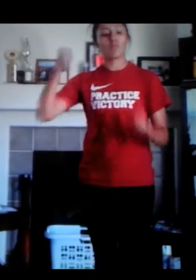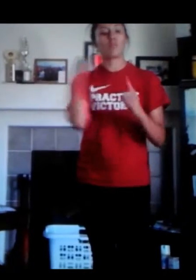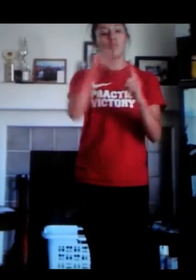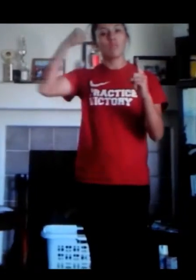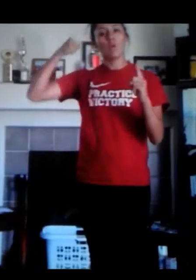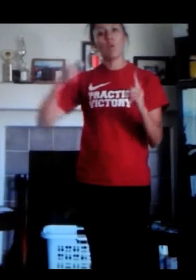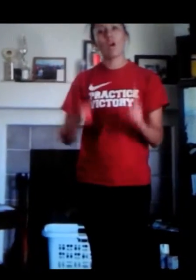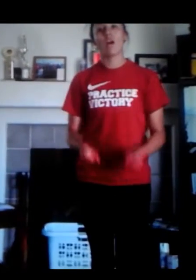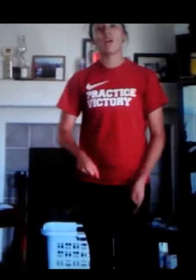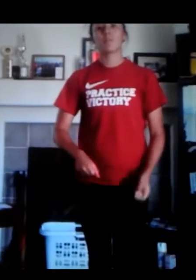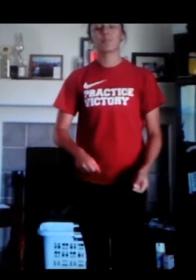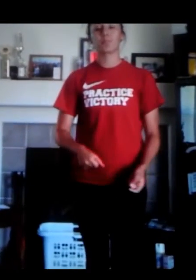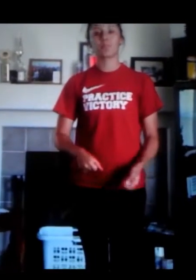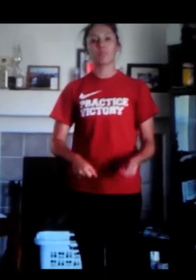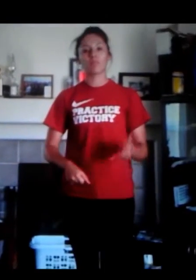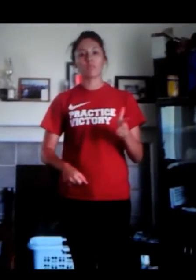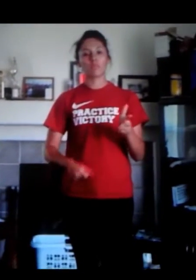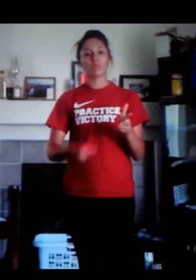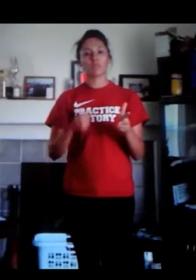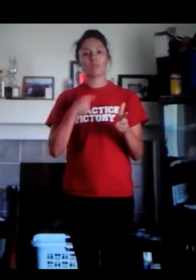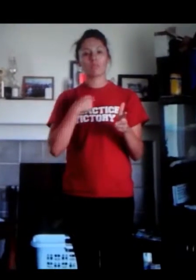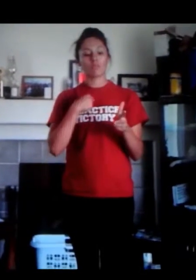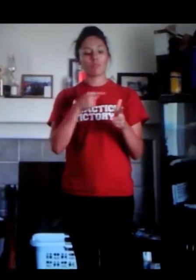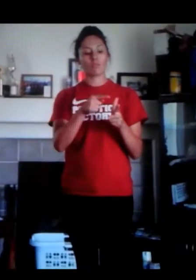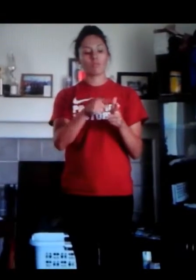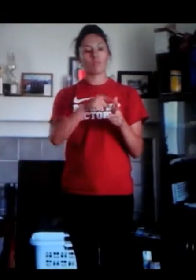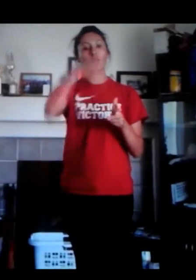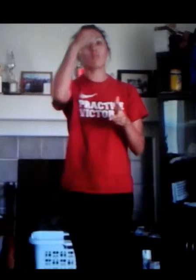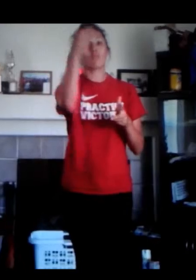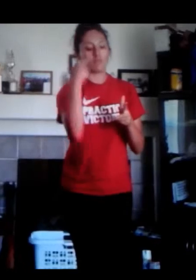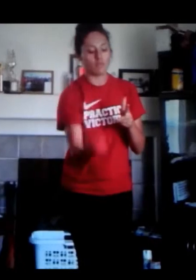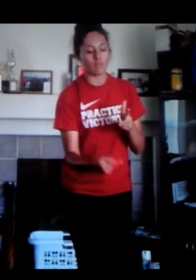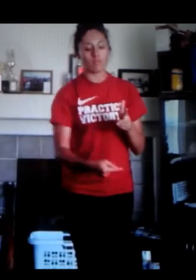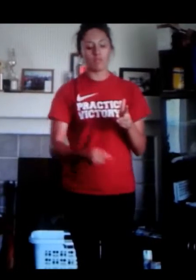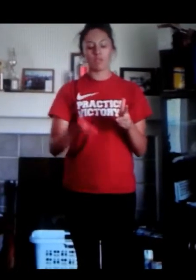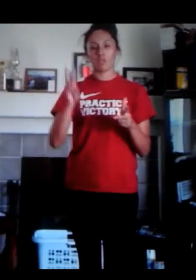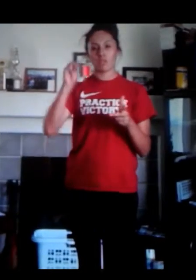almost arrived at his house when Donkey Kong hit us.